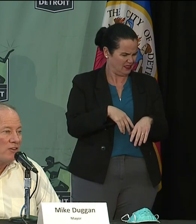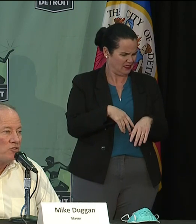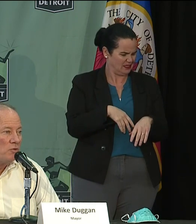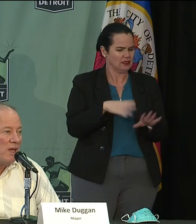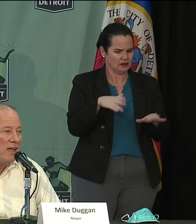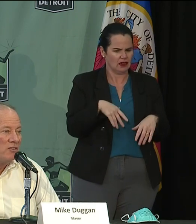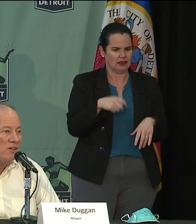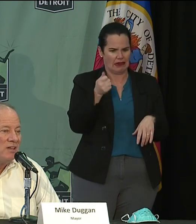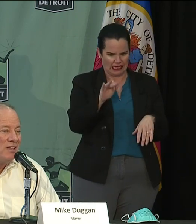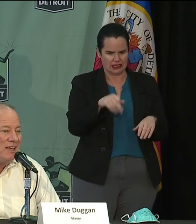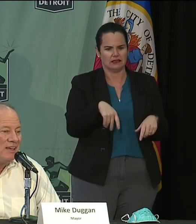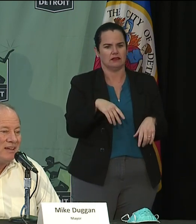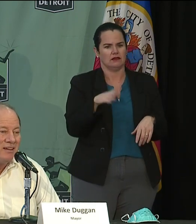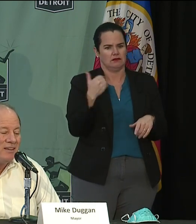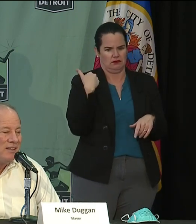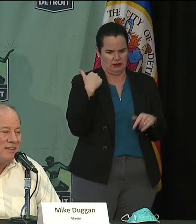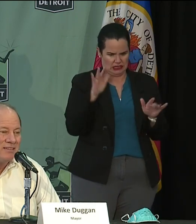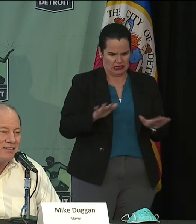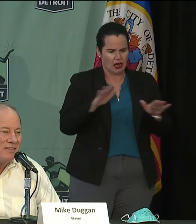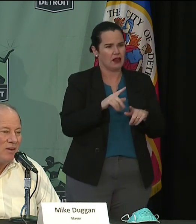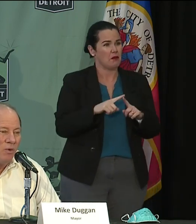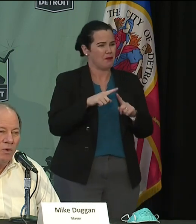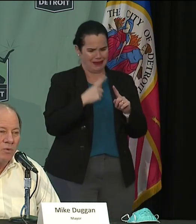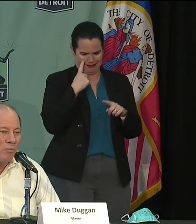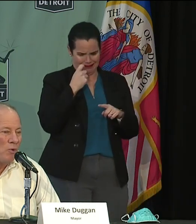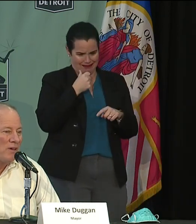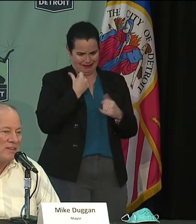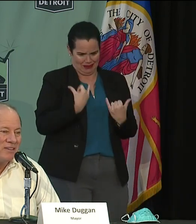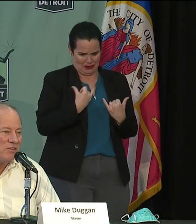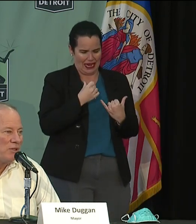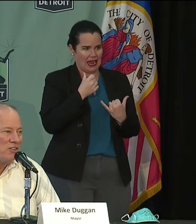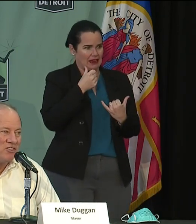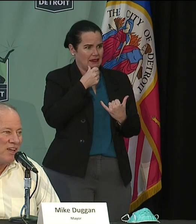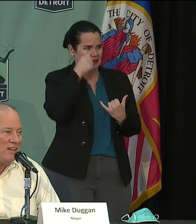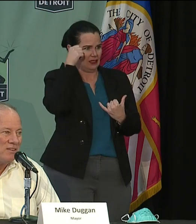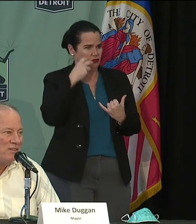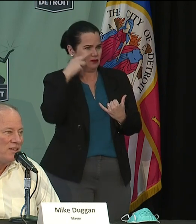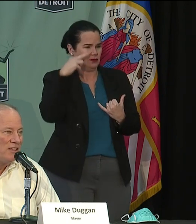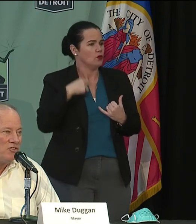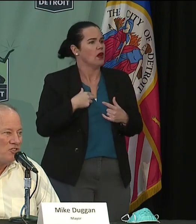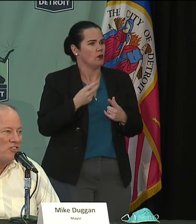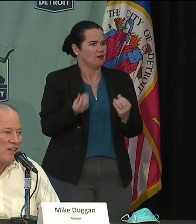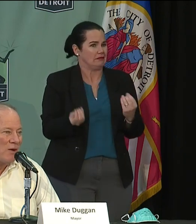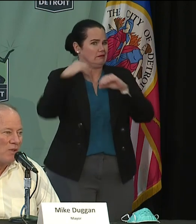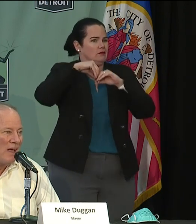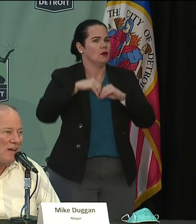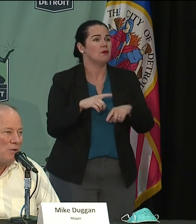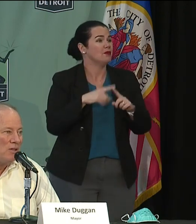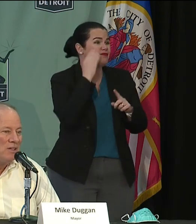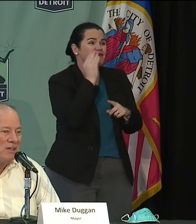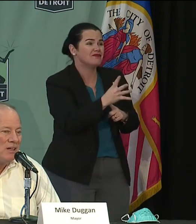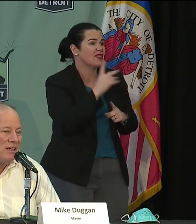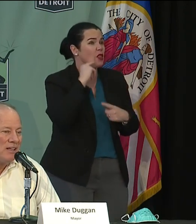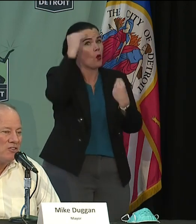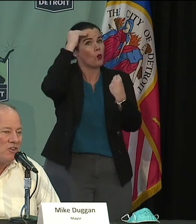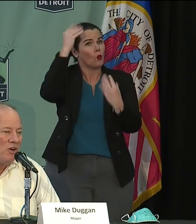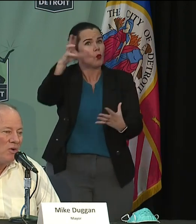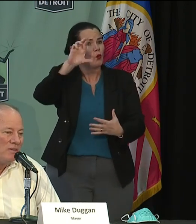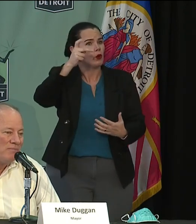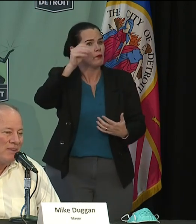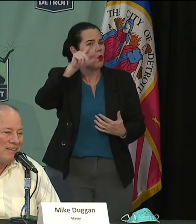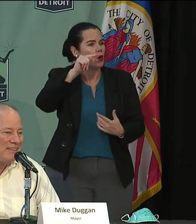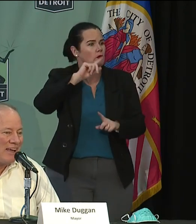the last 2 days. And this whole reporting system in this state is just not reliable. And